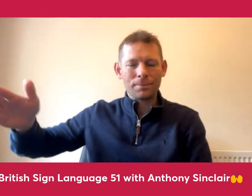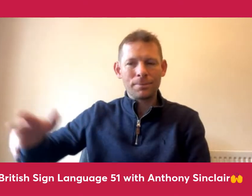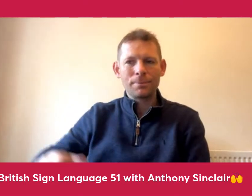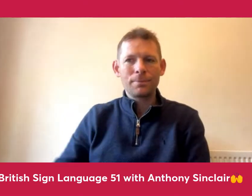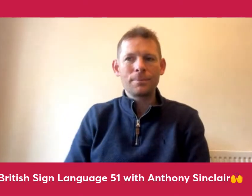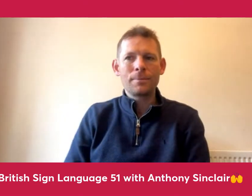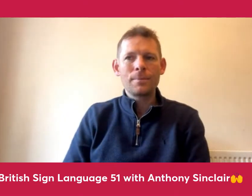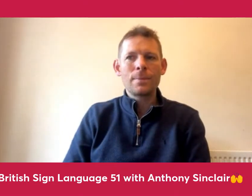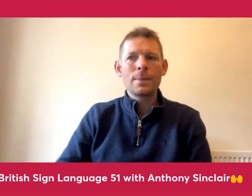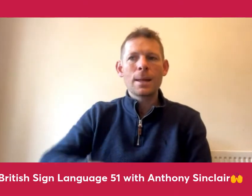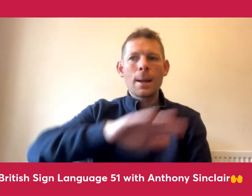Mountains.